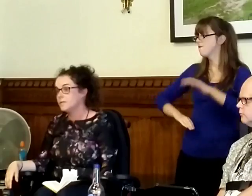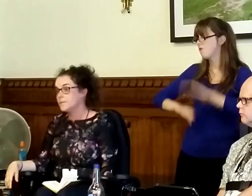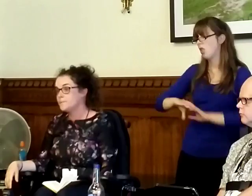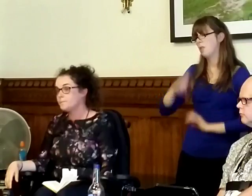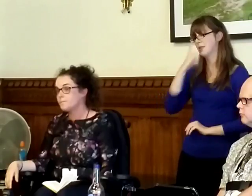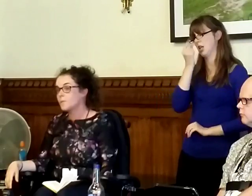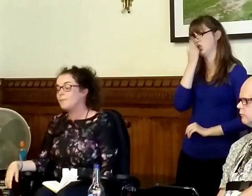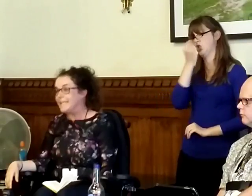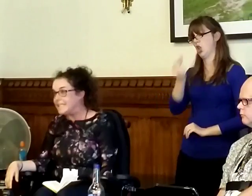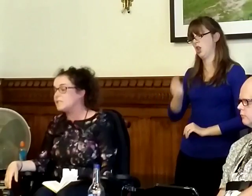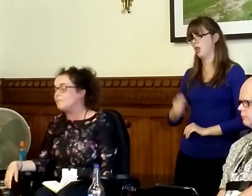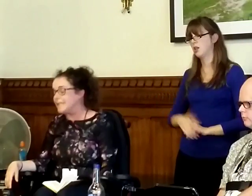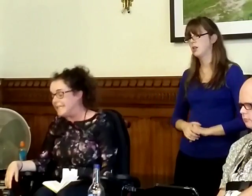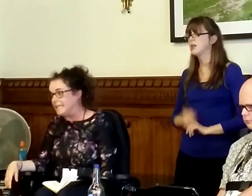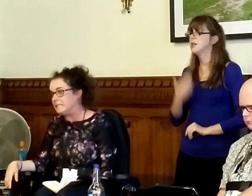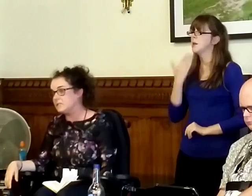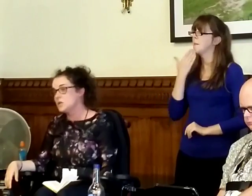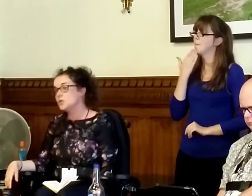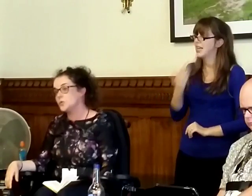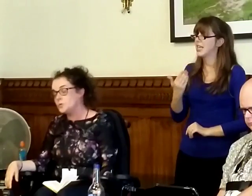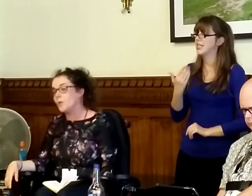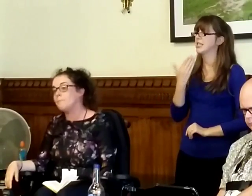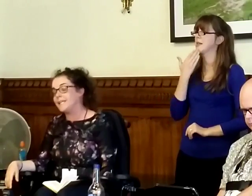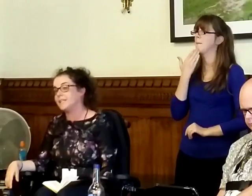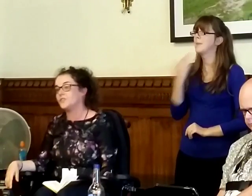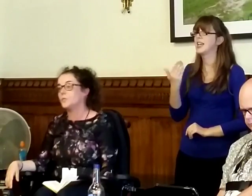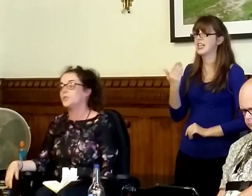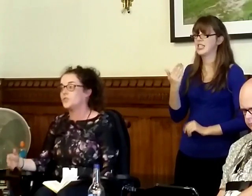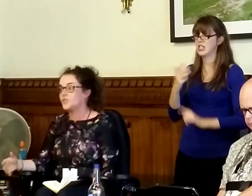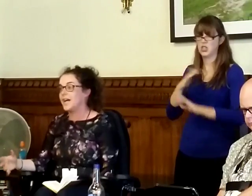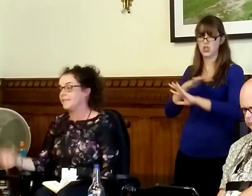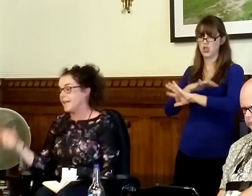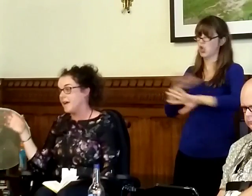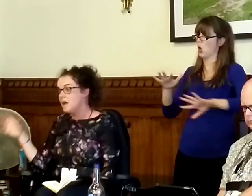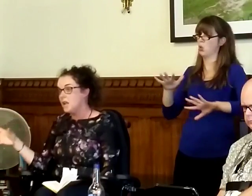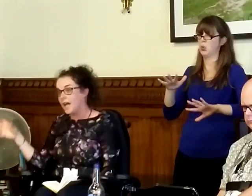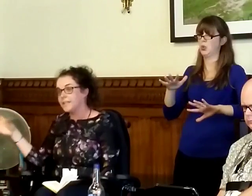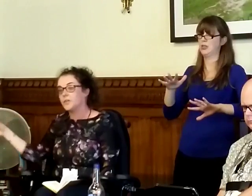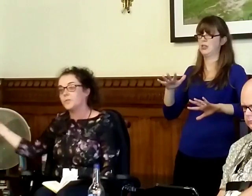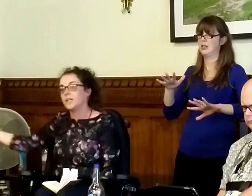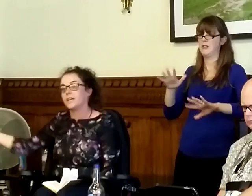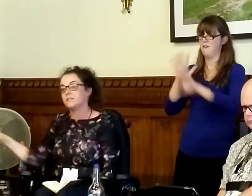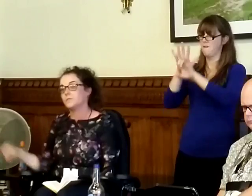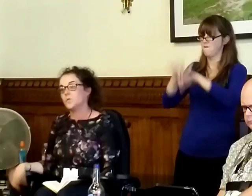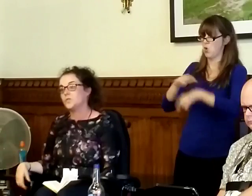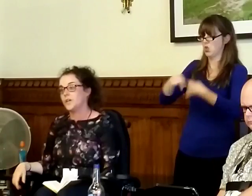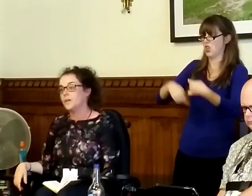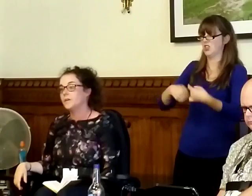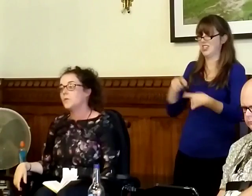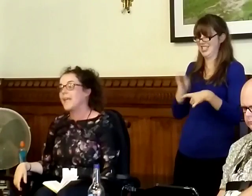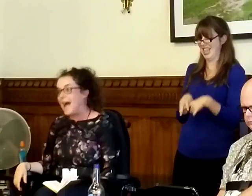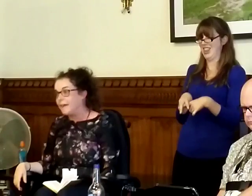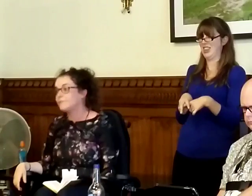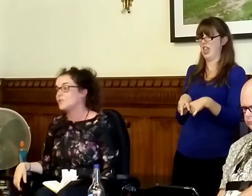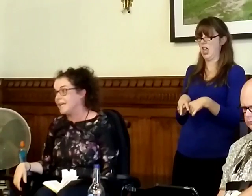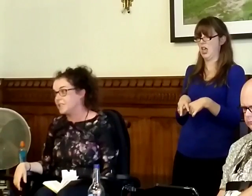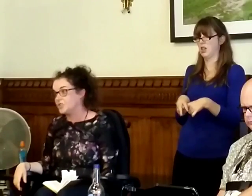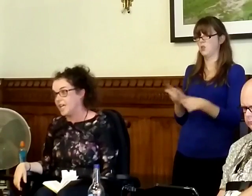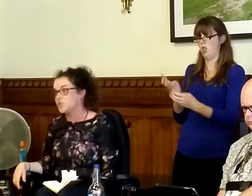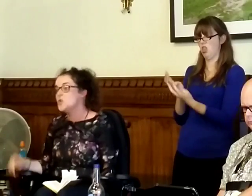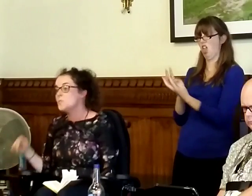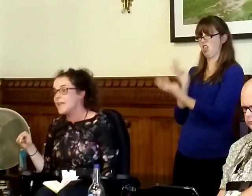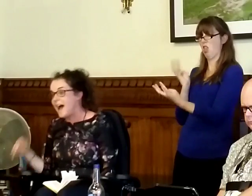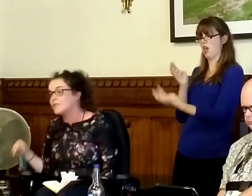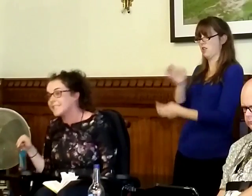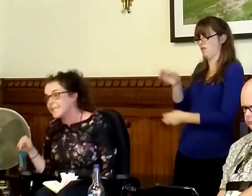potential. Please, please, do not make it so we're just sat there, lined up with glasses of water. We have to